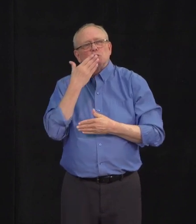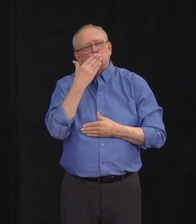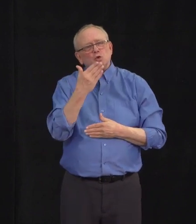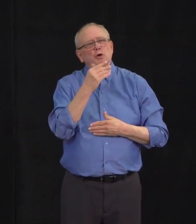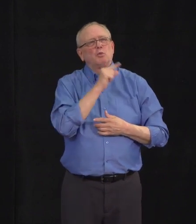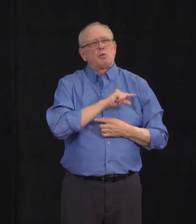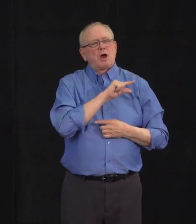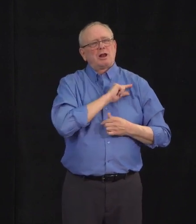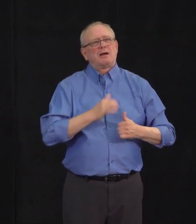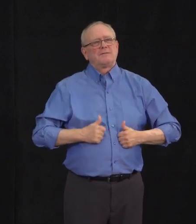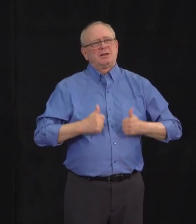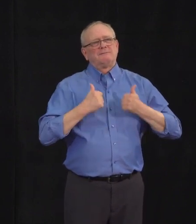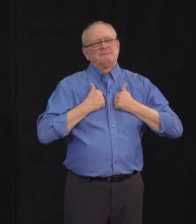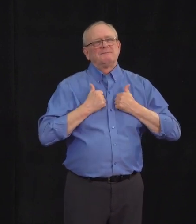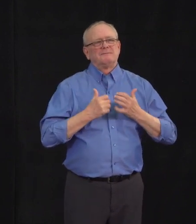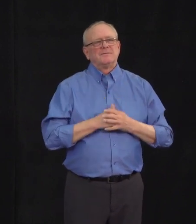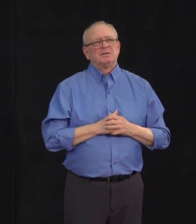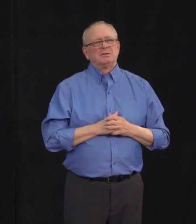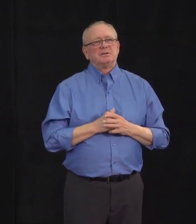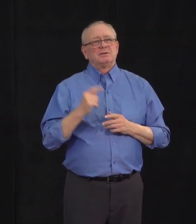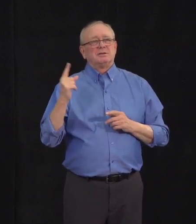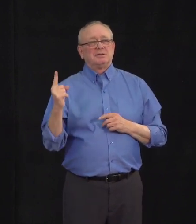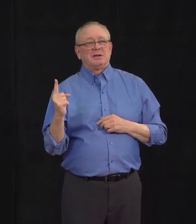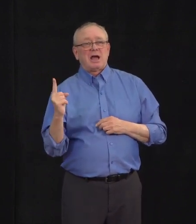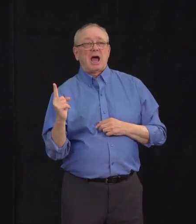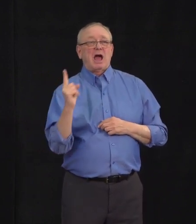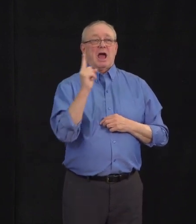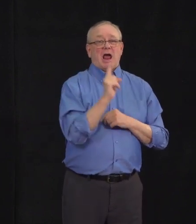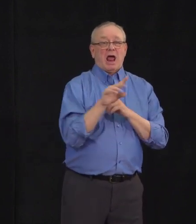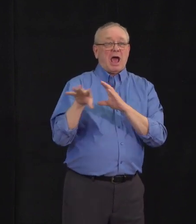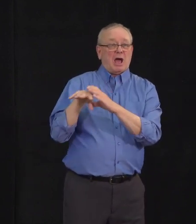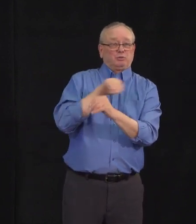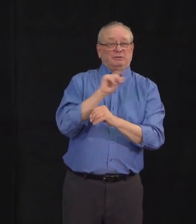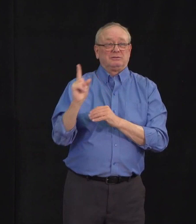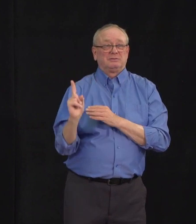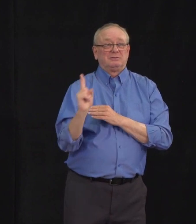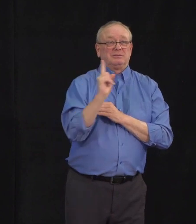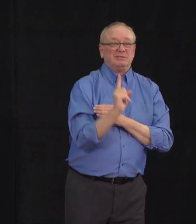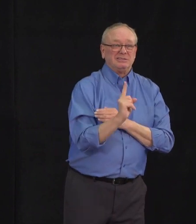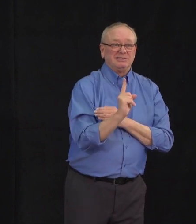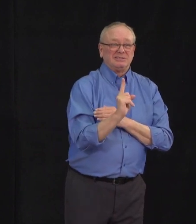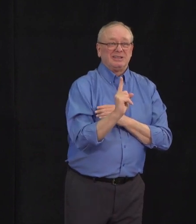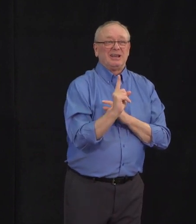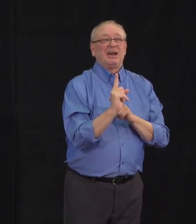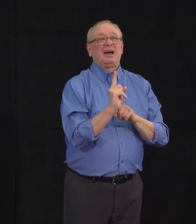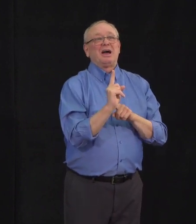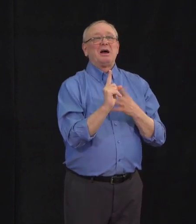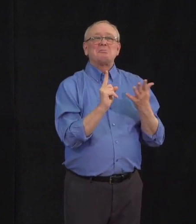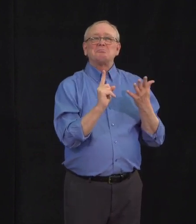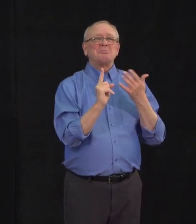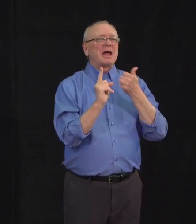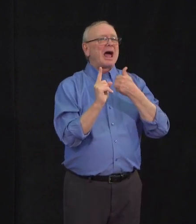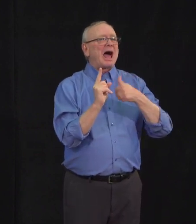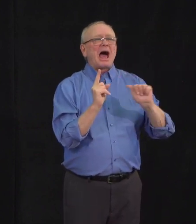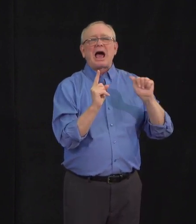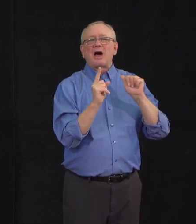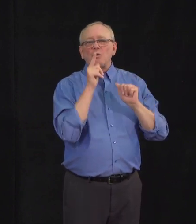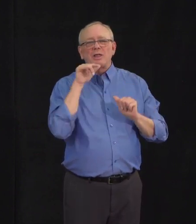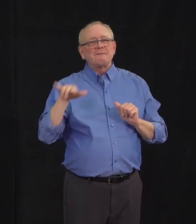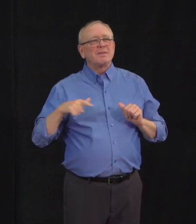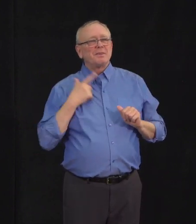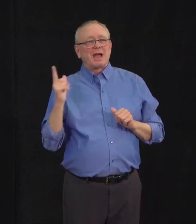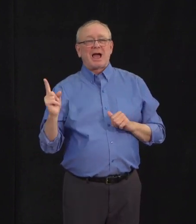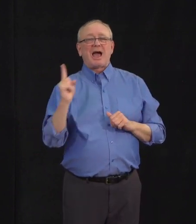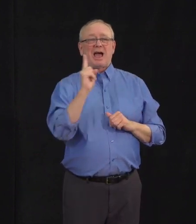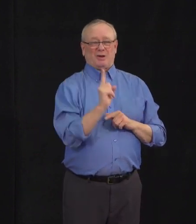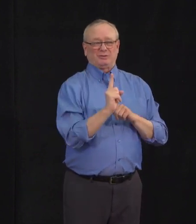And so the current outdoor visit allowance essentially says that any resident in a continuing care facility will